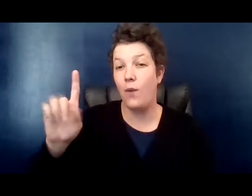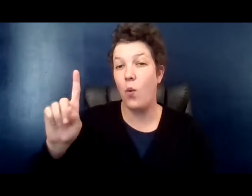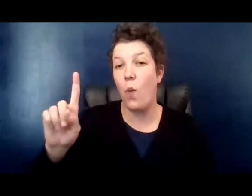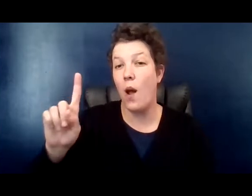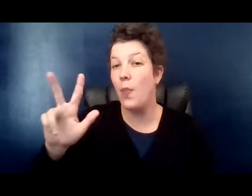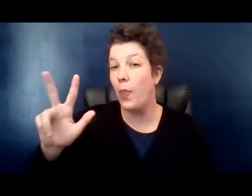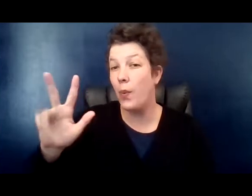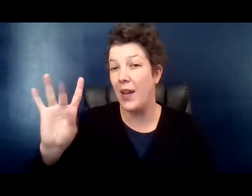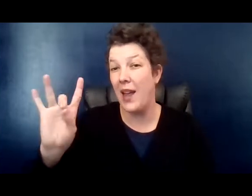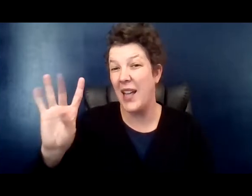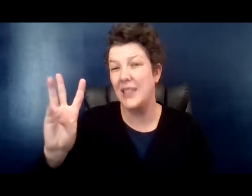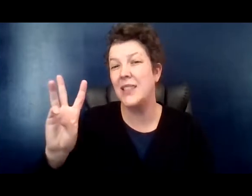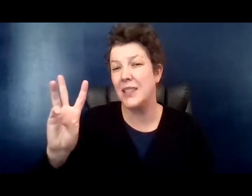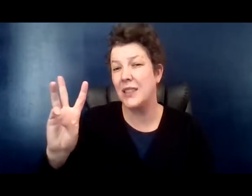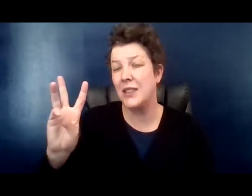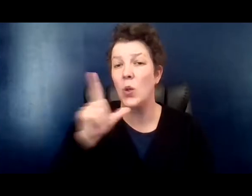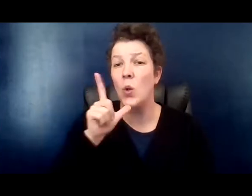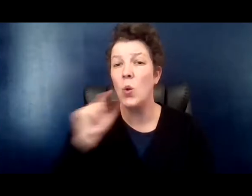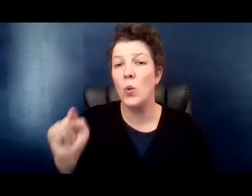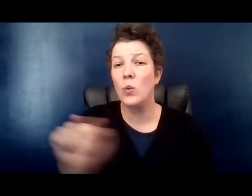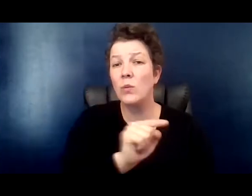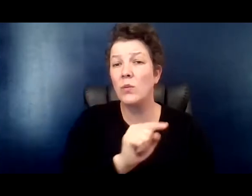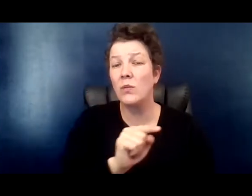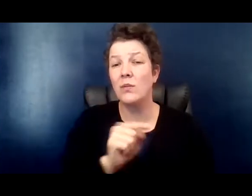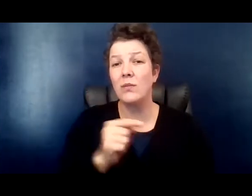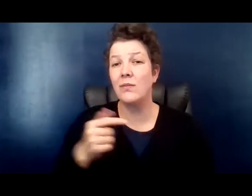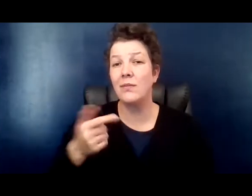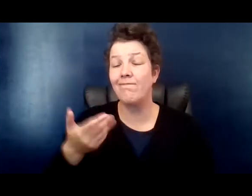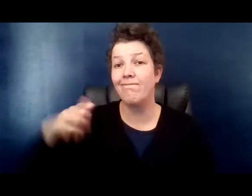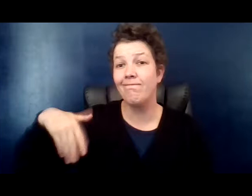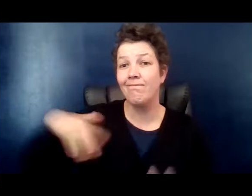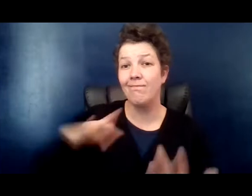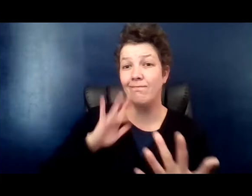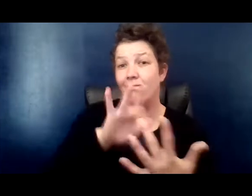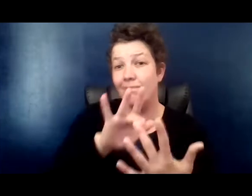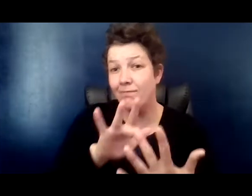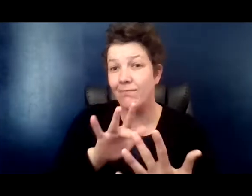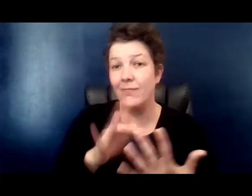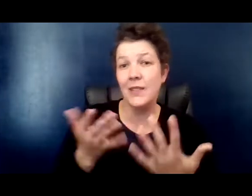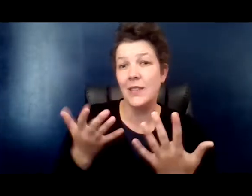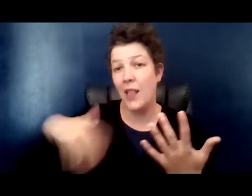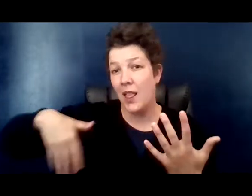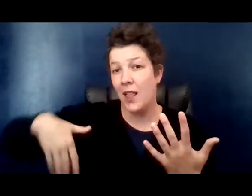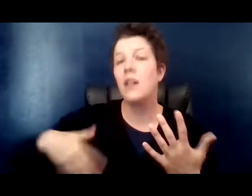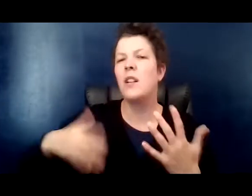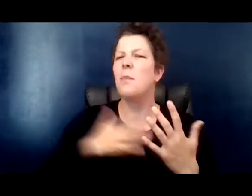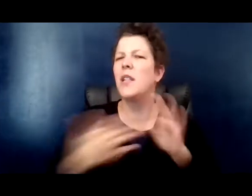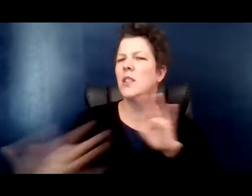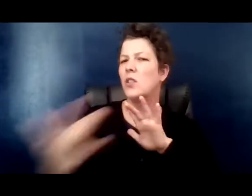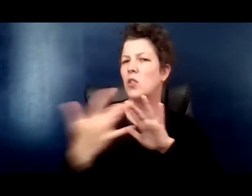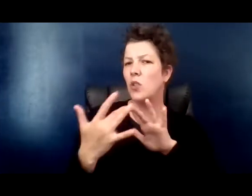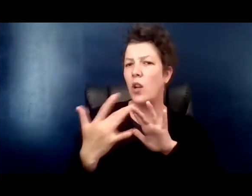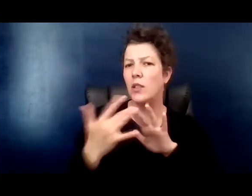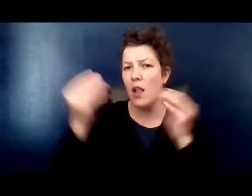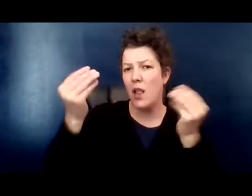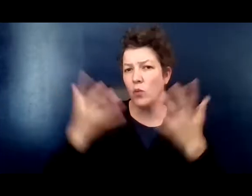965-1386. And we encourage anybody out there that's we haven't touched base with to reach out. We have a